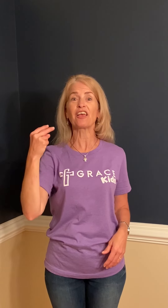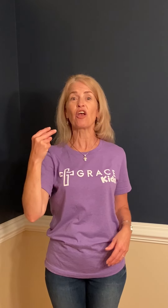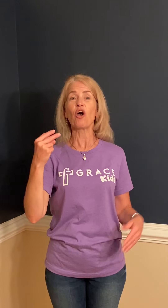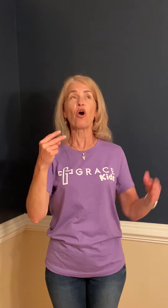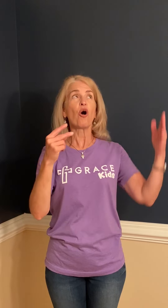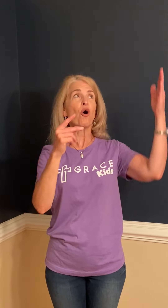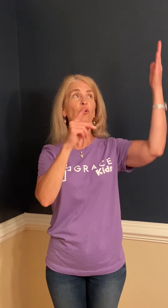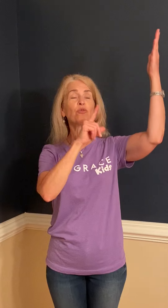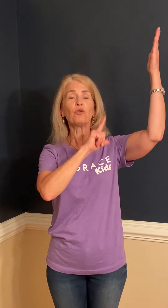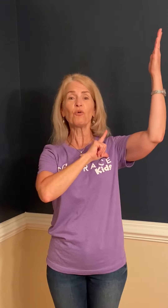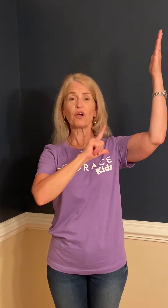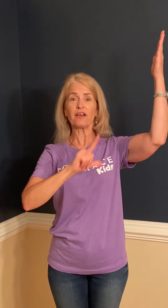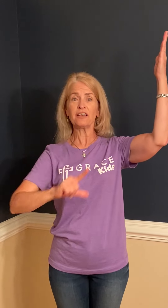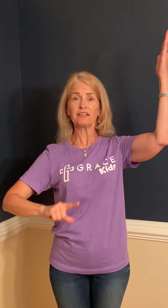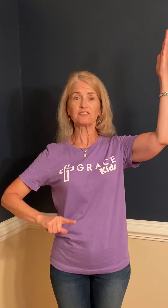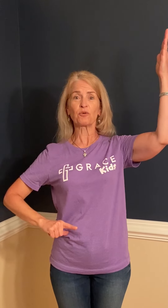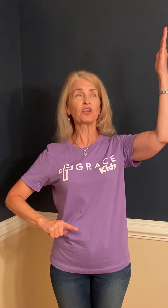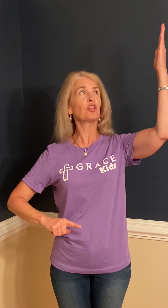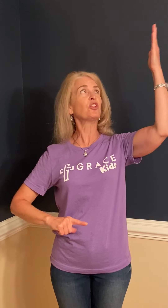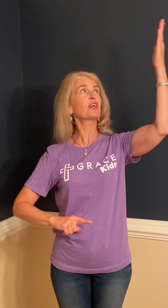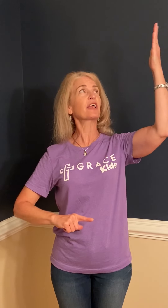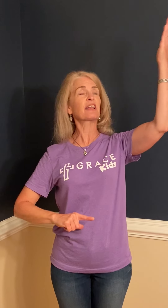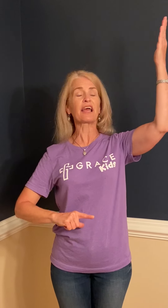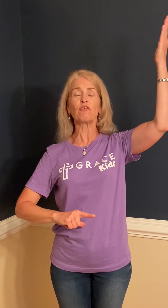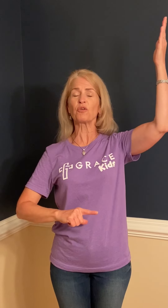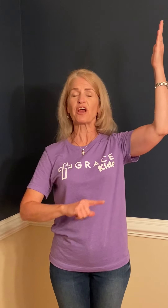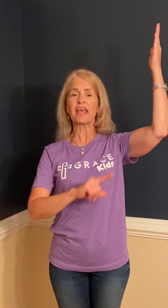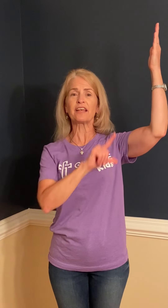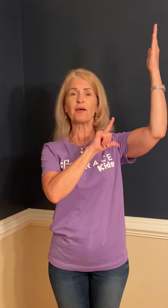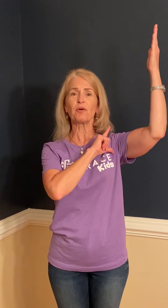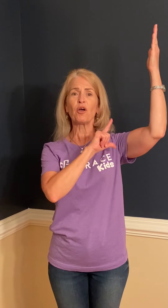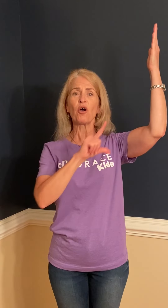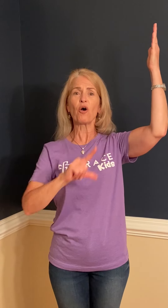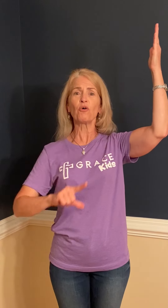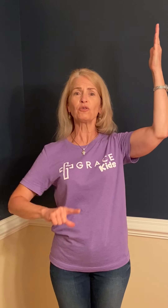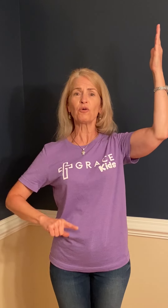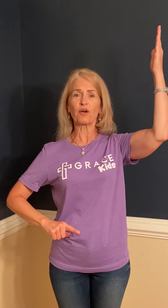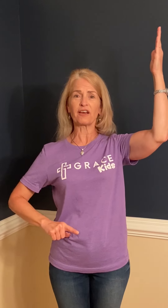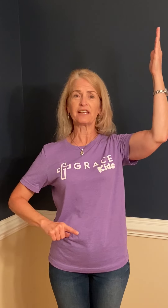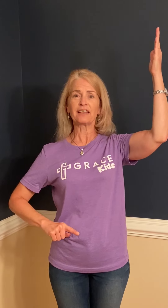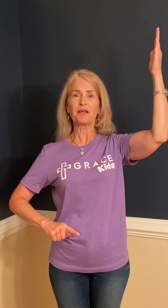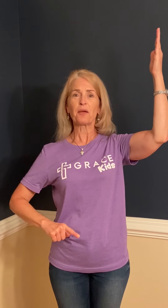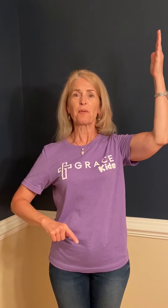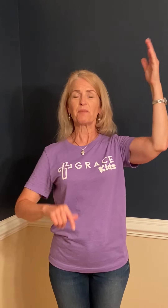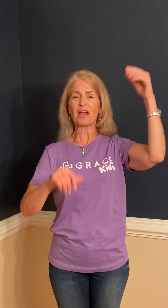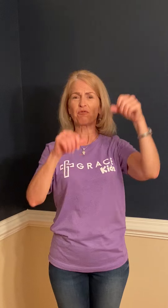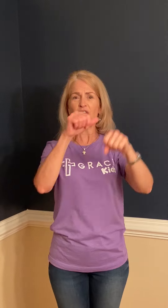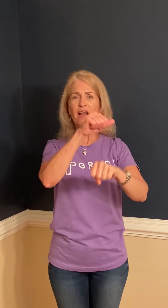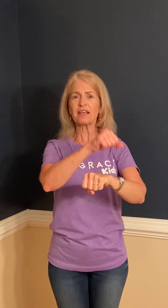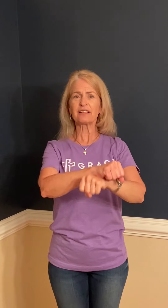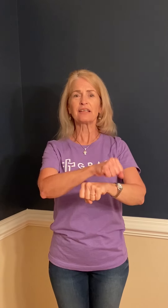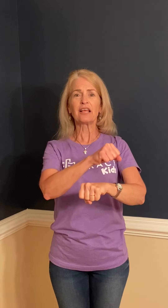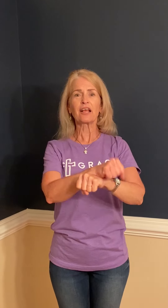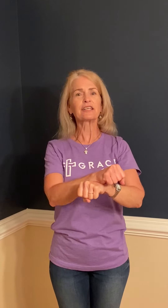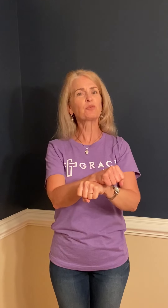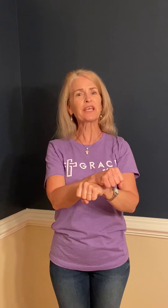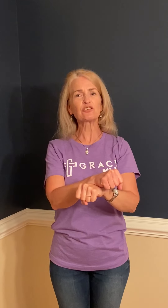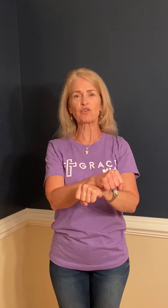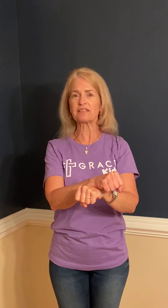oh lord so we're going to look kind of hold our hand up oh lord my rock because we can trust